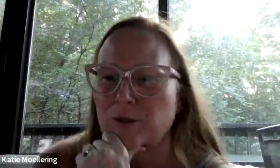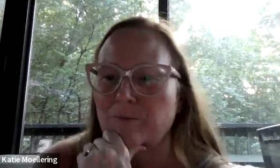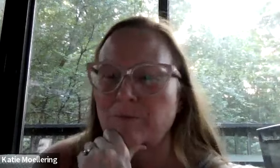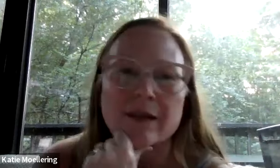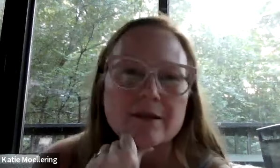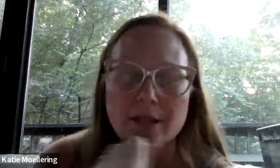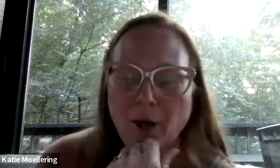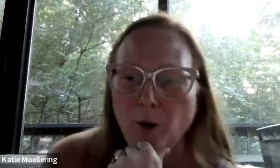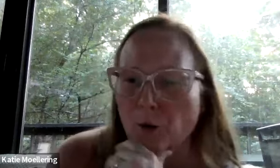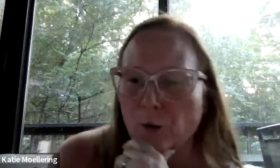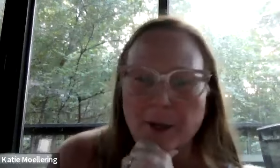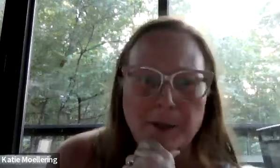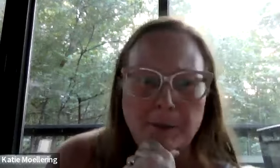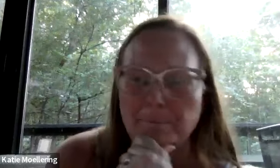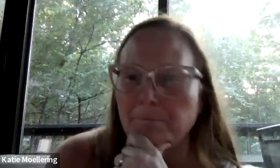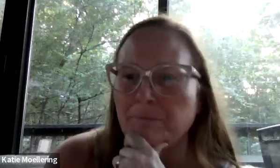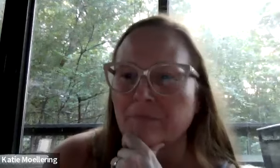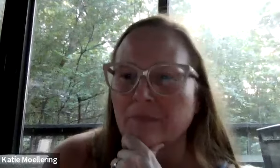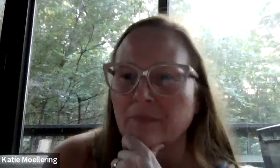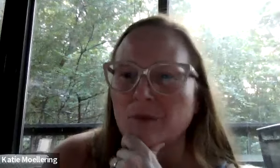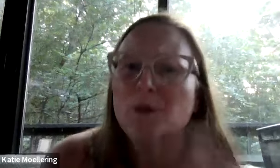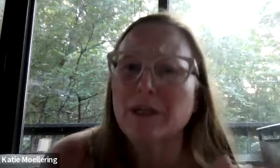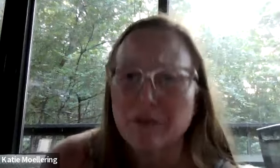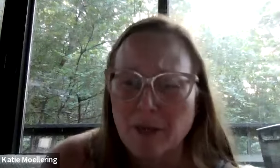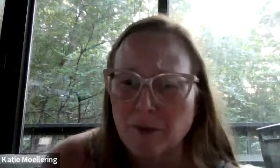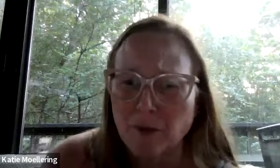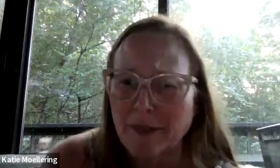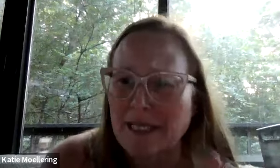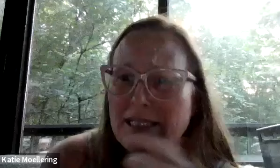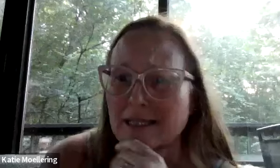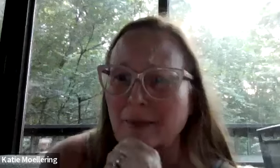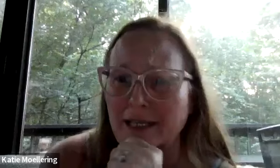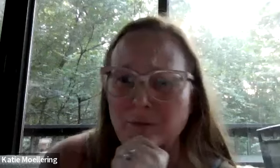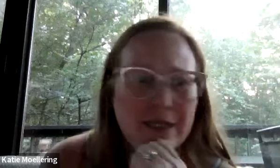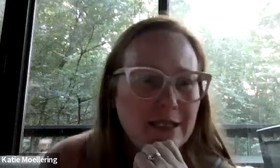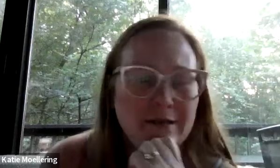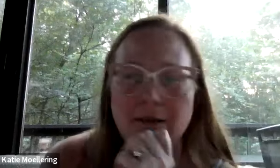classroom. So we'll give her a couple more minutes to get back in with us.